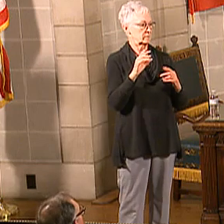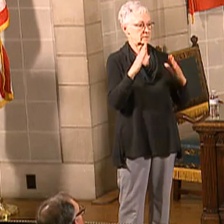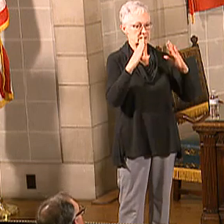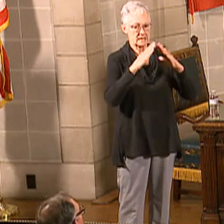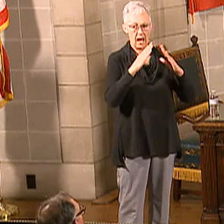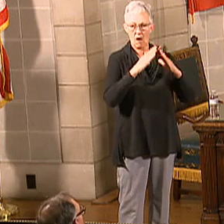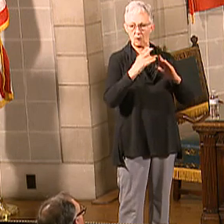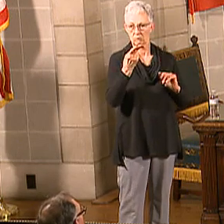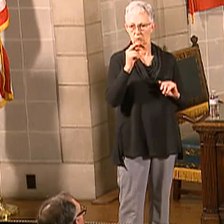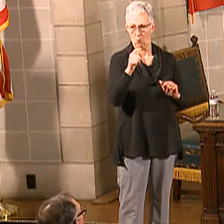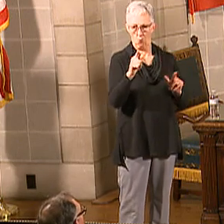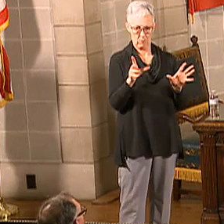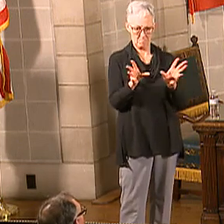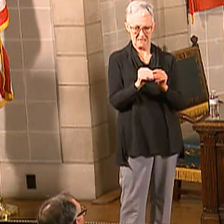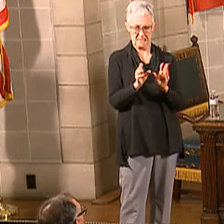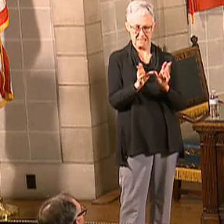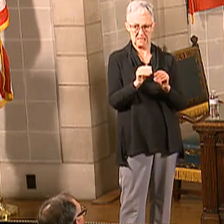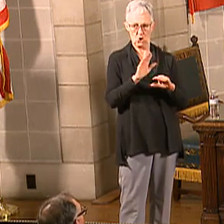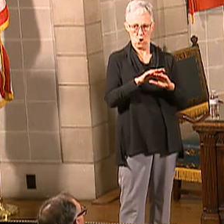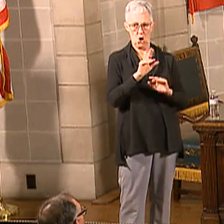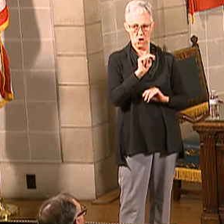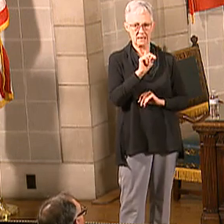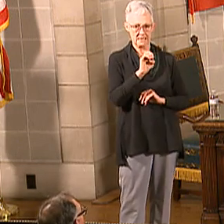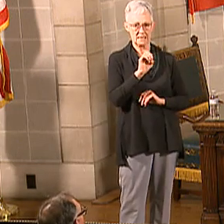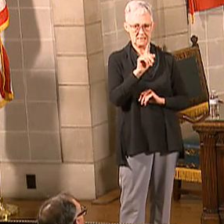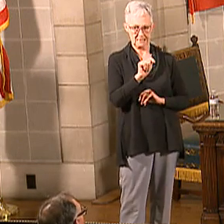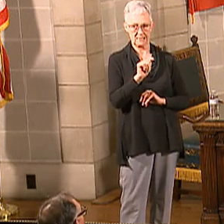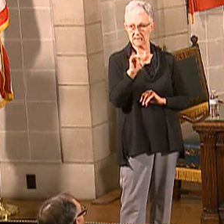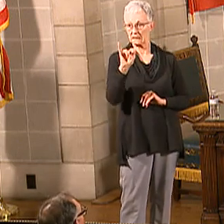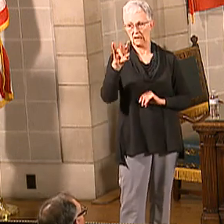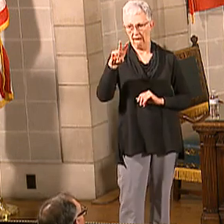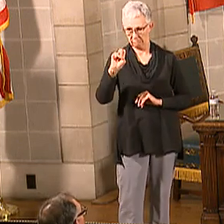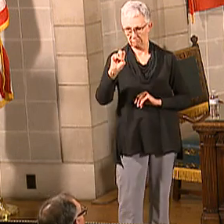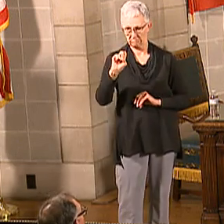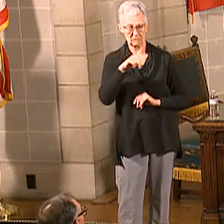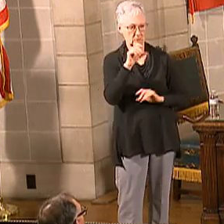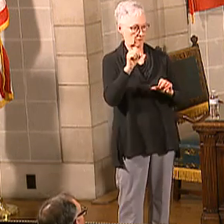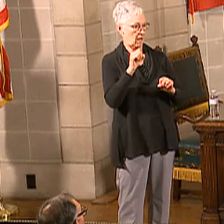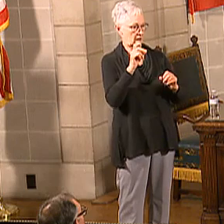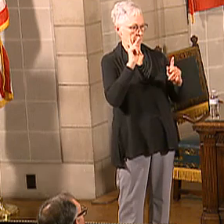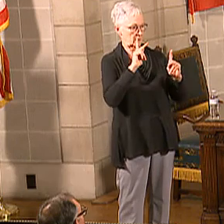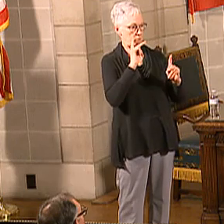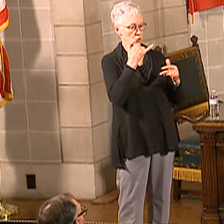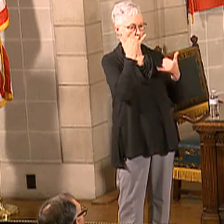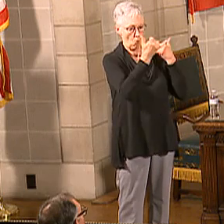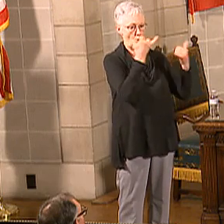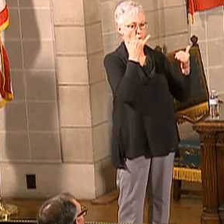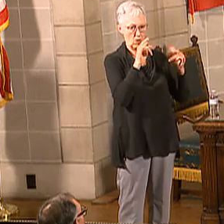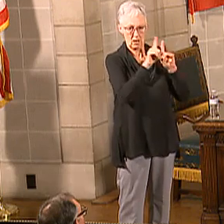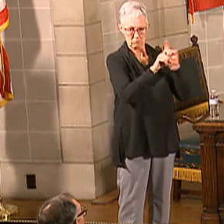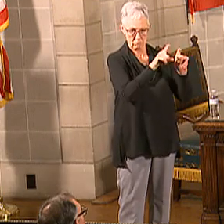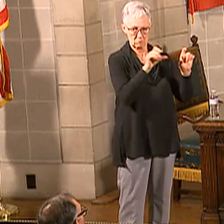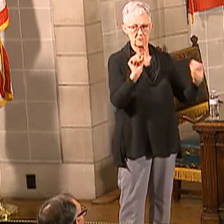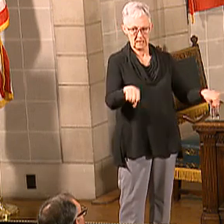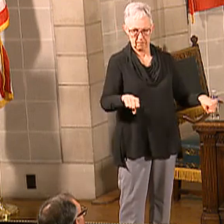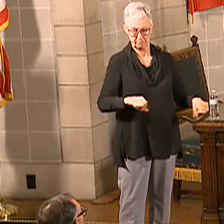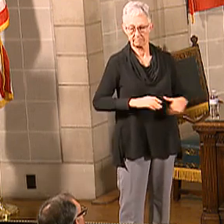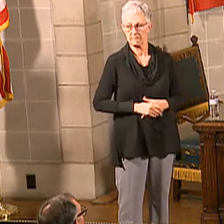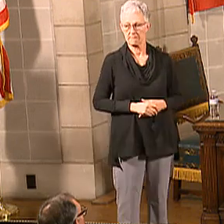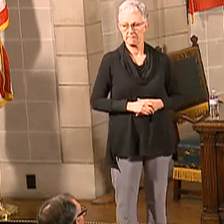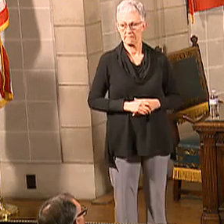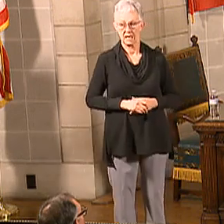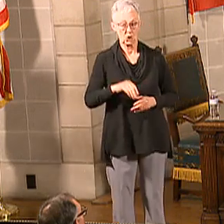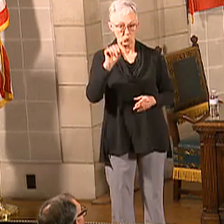tonight. And again, just like last week, there'll be the opportunity to be able to ask questions. And then finally, I just want to get back to, again, reminding people